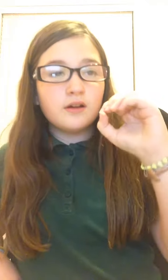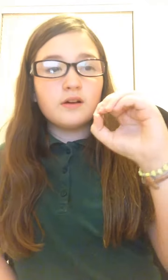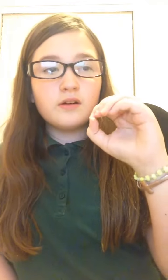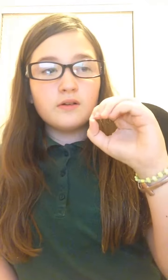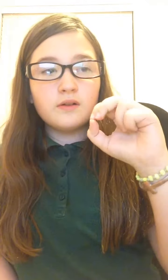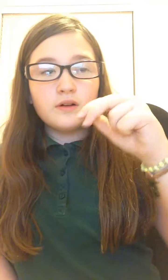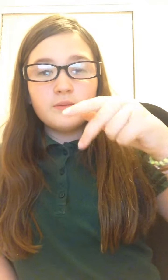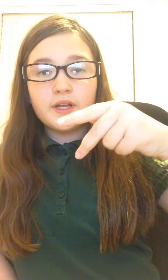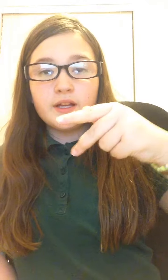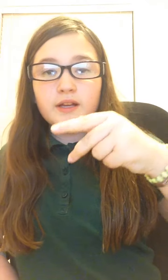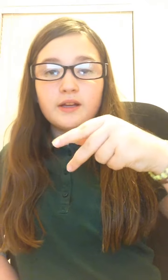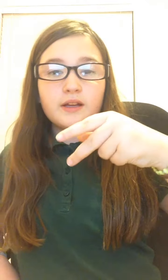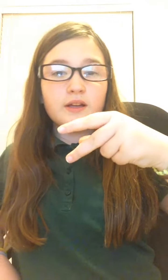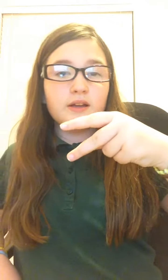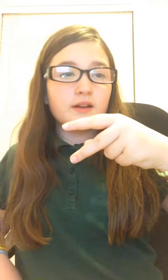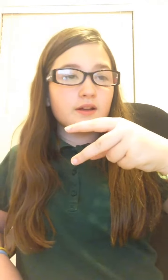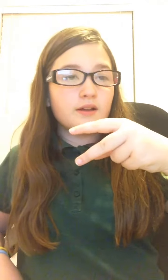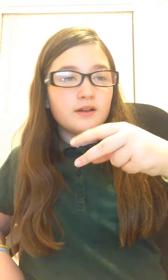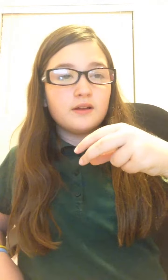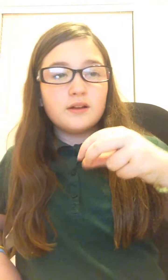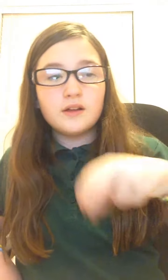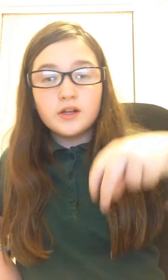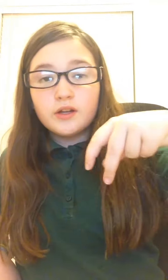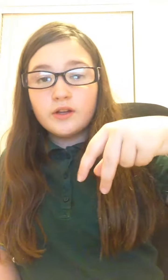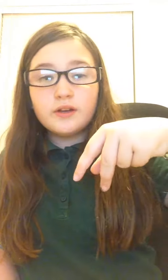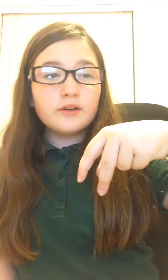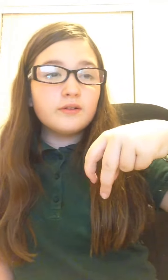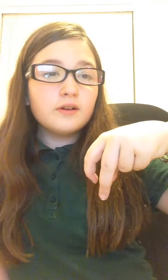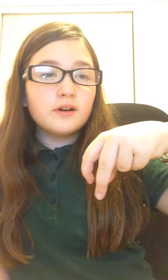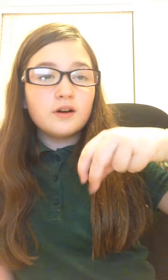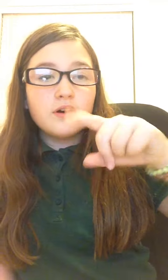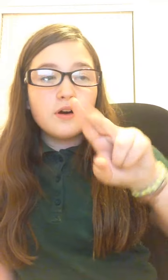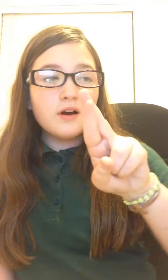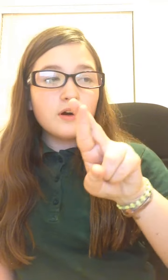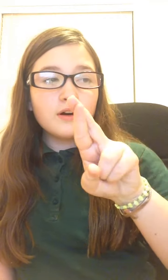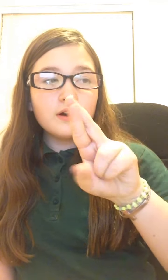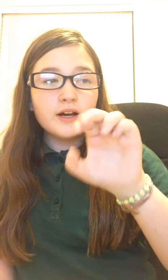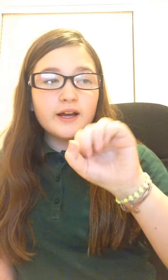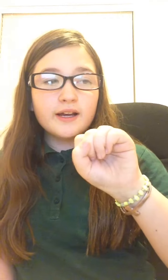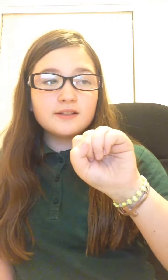O, P, E, Q, R, S,